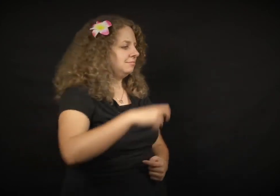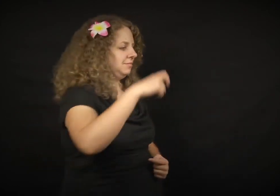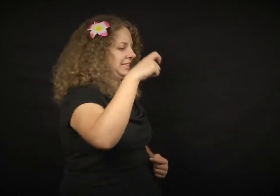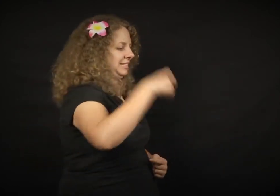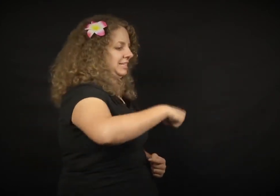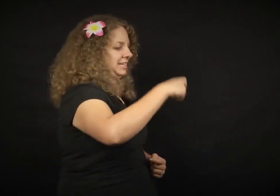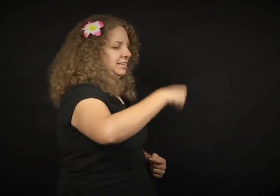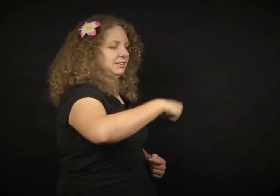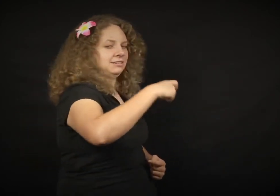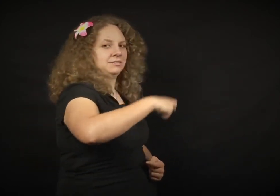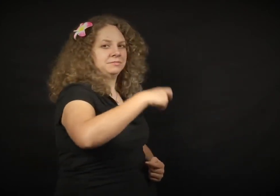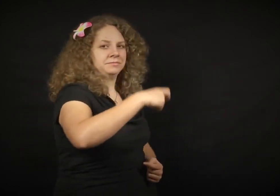Need.